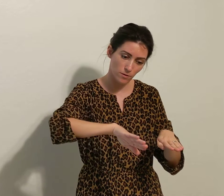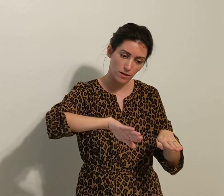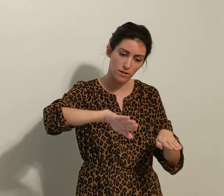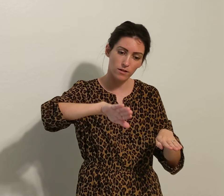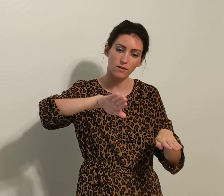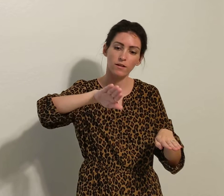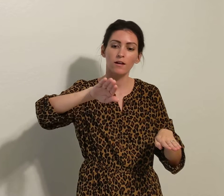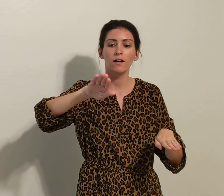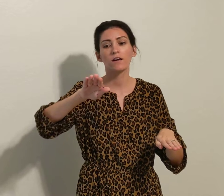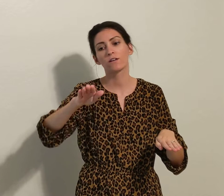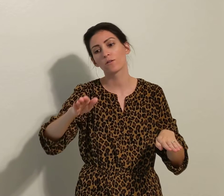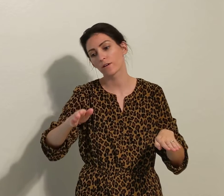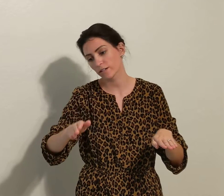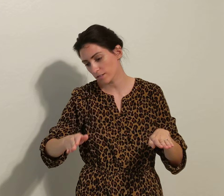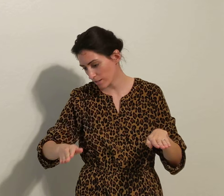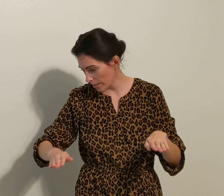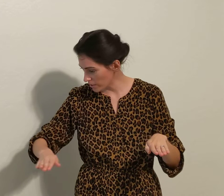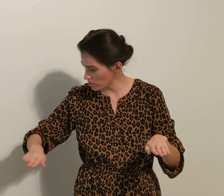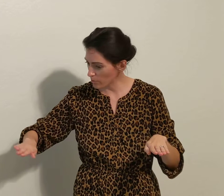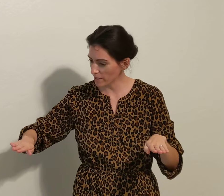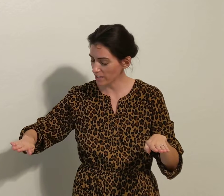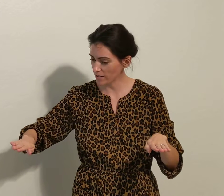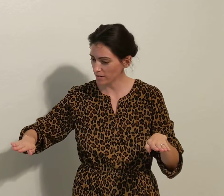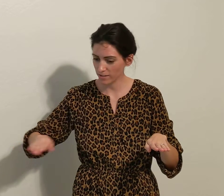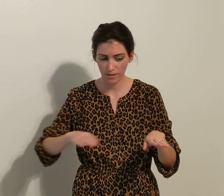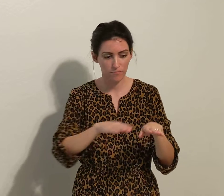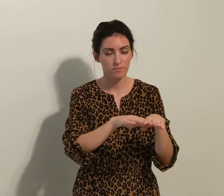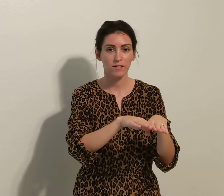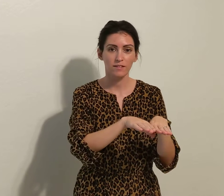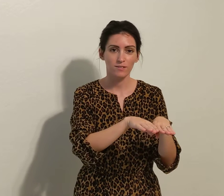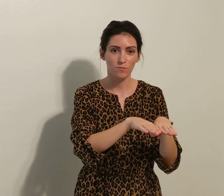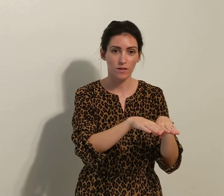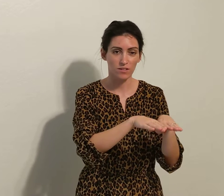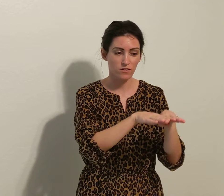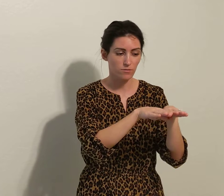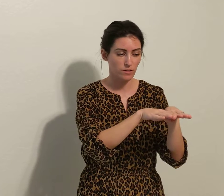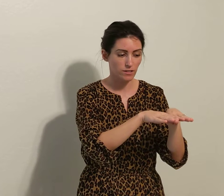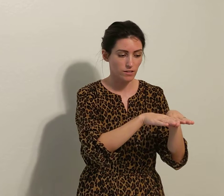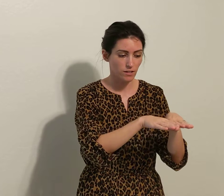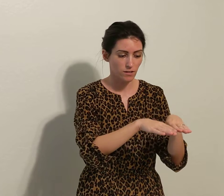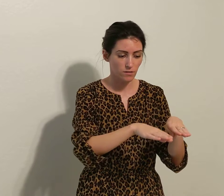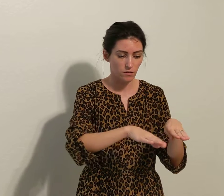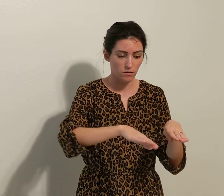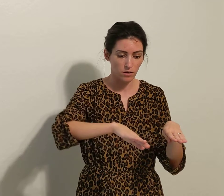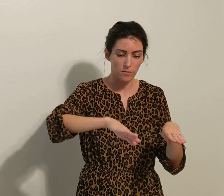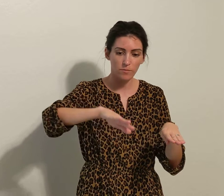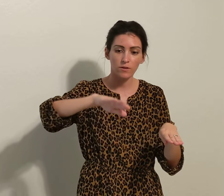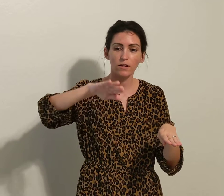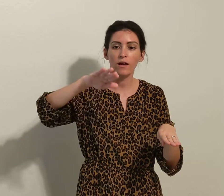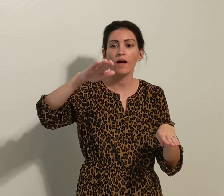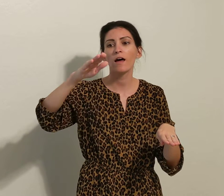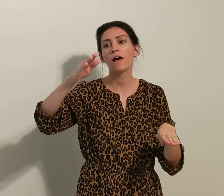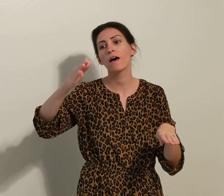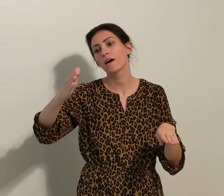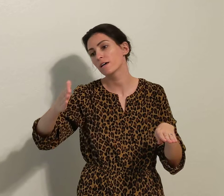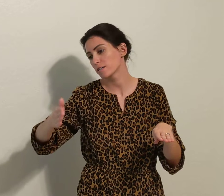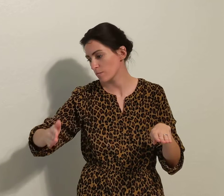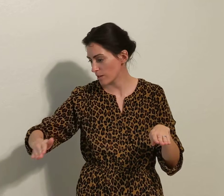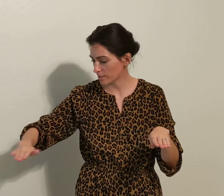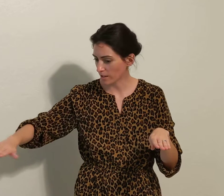make your hill and go back down. So make your hill. Ready? Up. And back down.